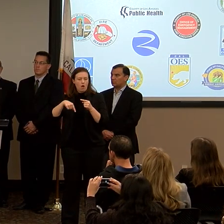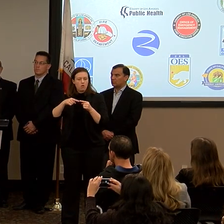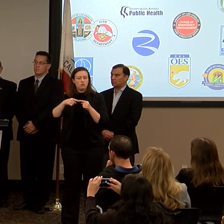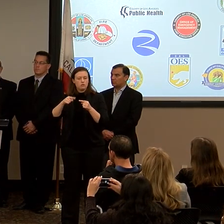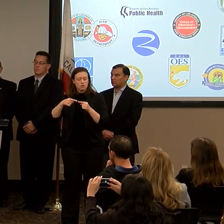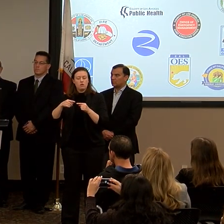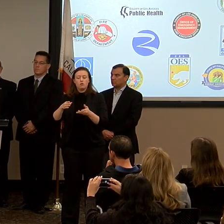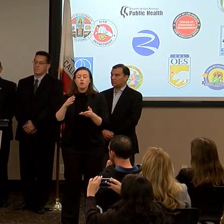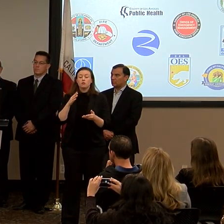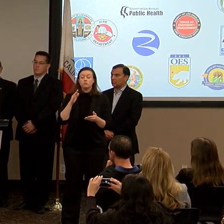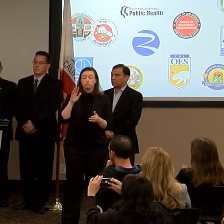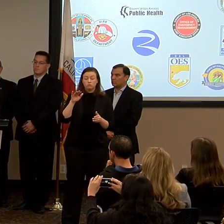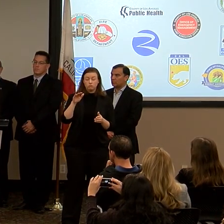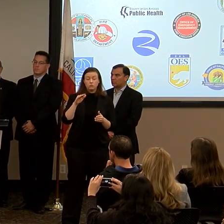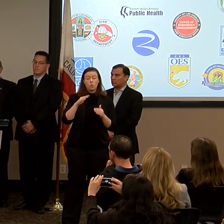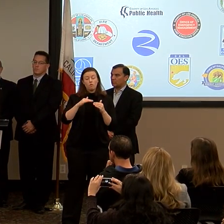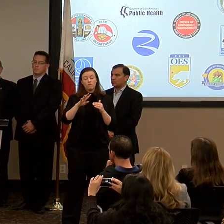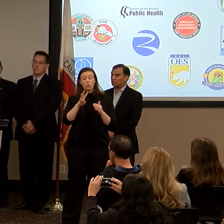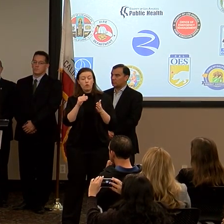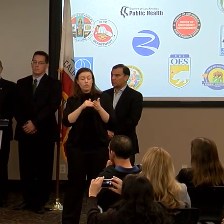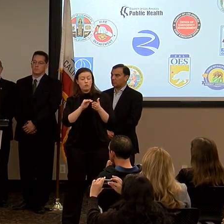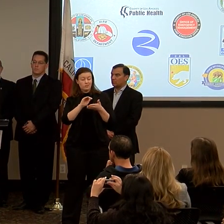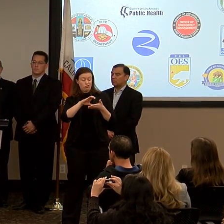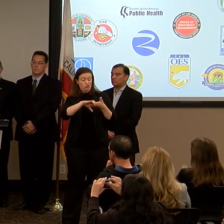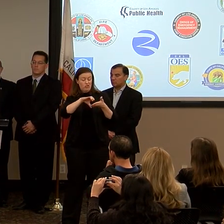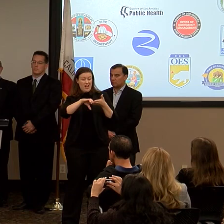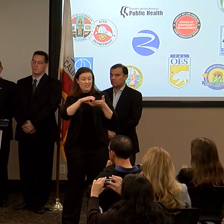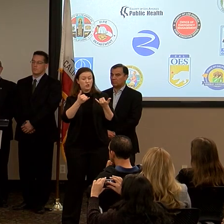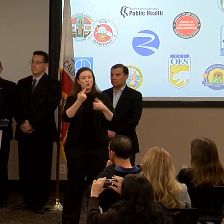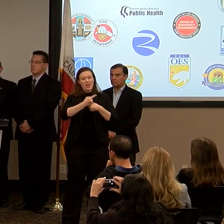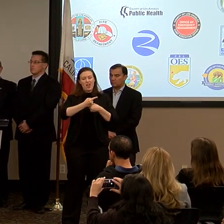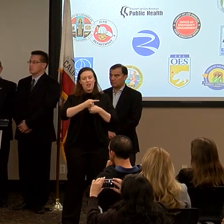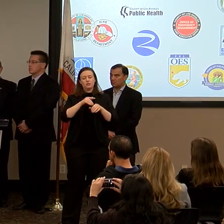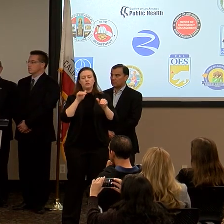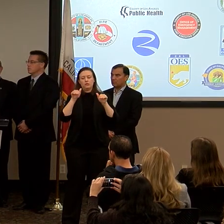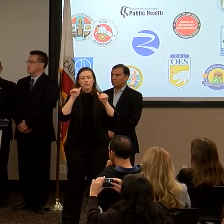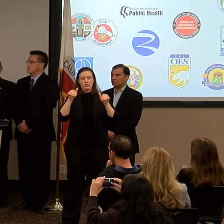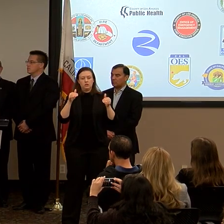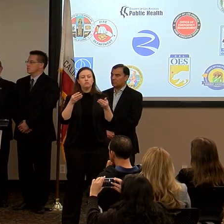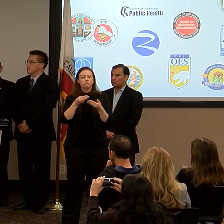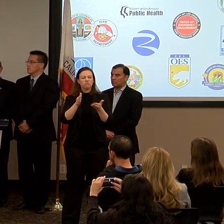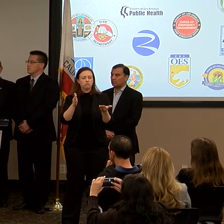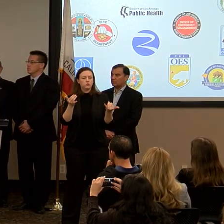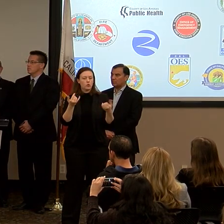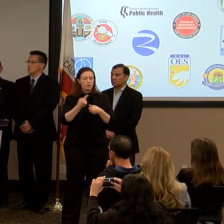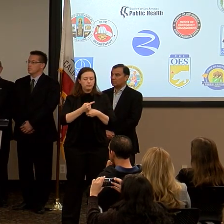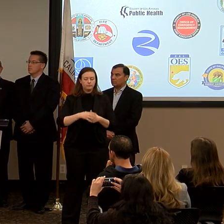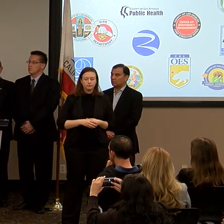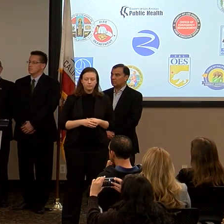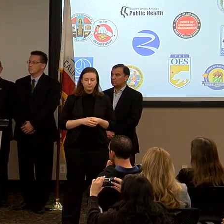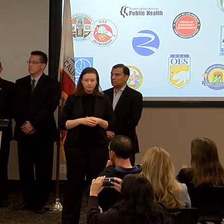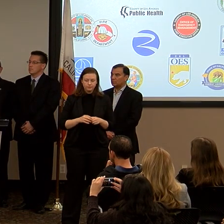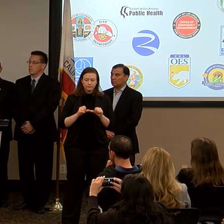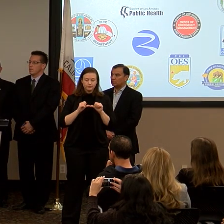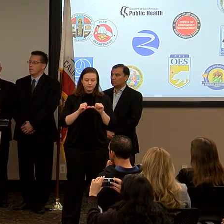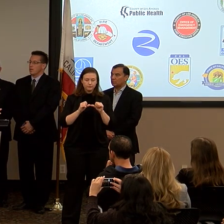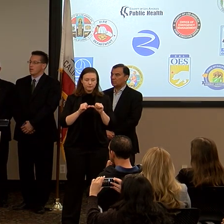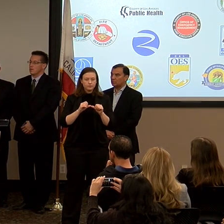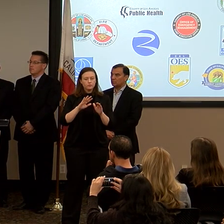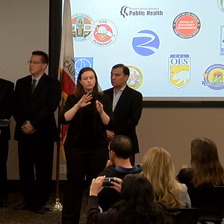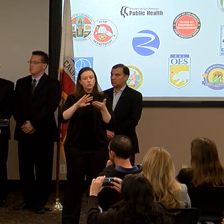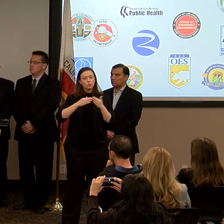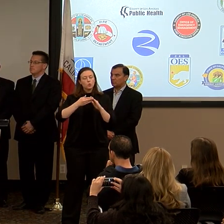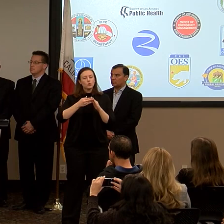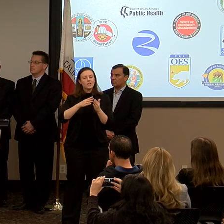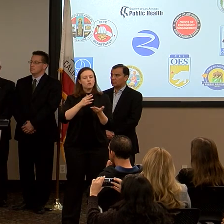that over 4,000 checks are being issued today. Continuing our Community Resource Center storefront is going to